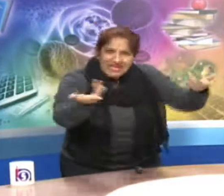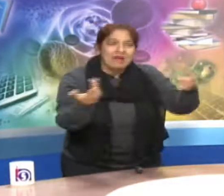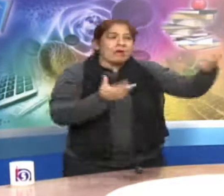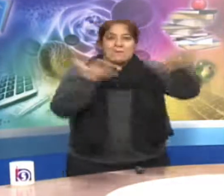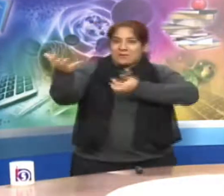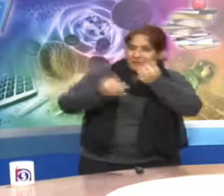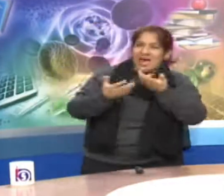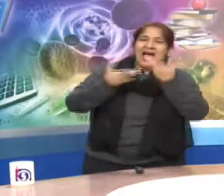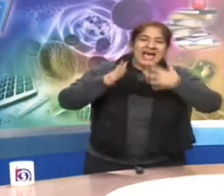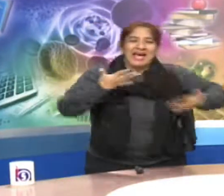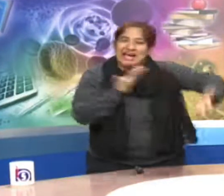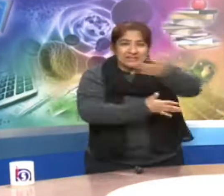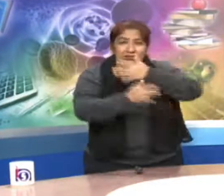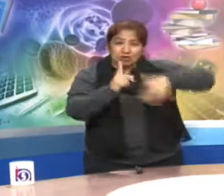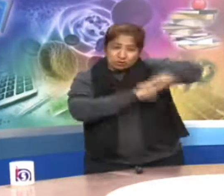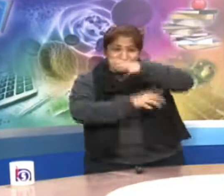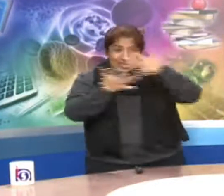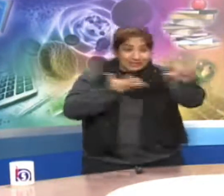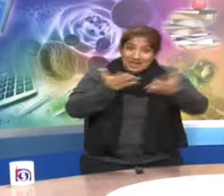Another is growth and the survival.